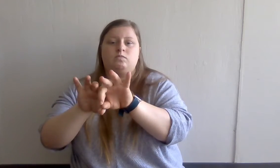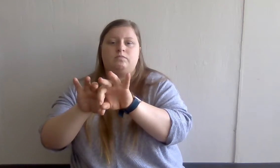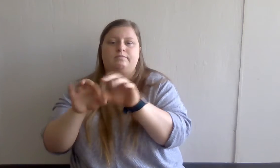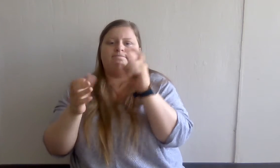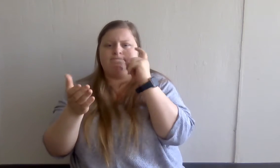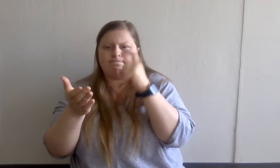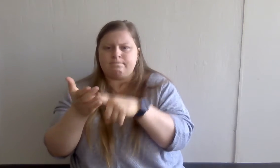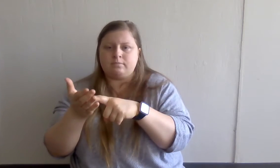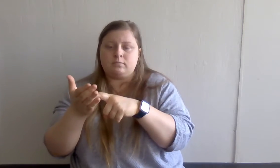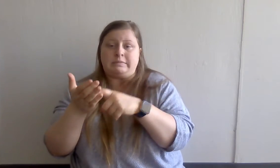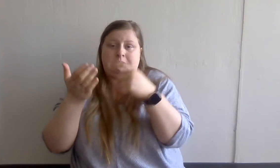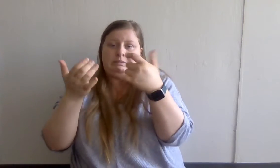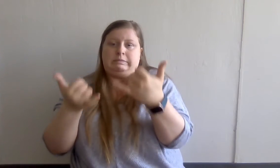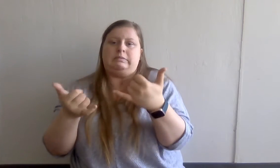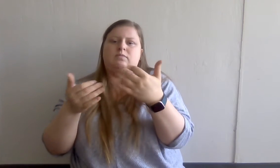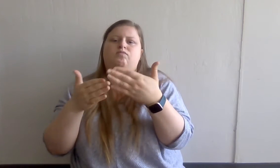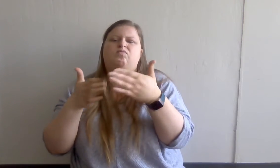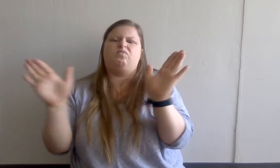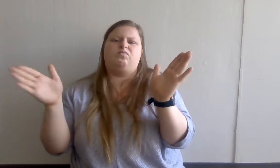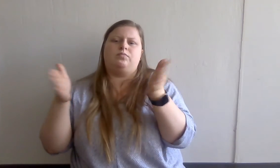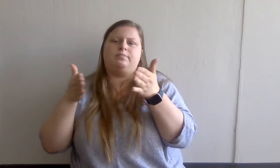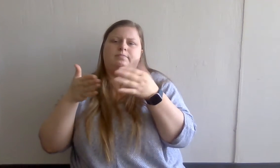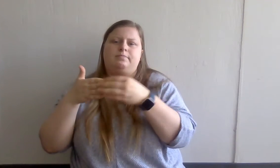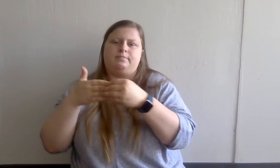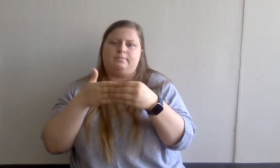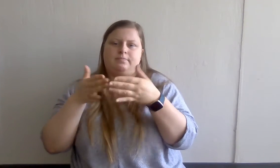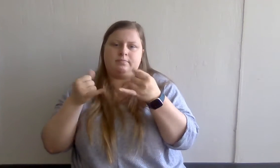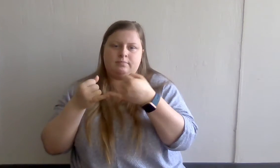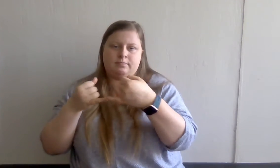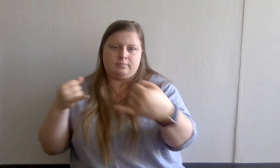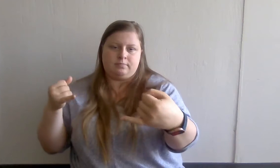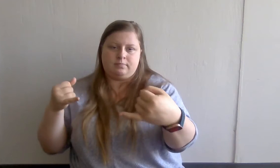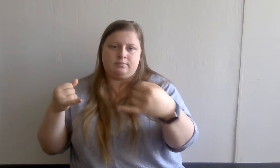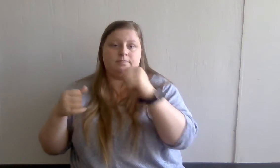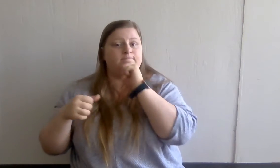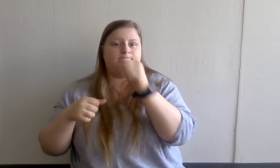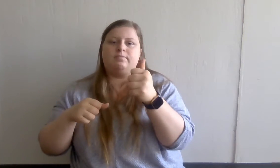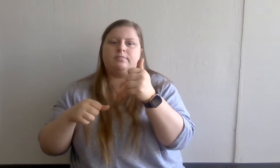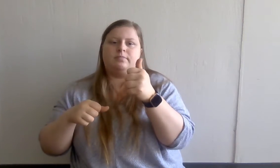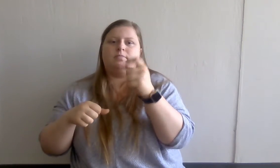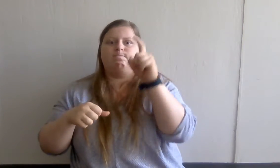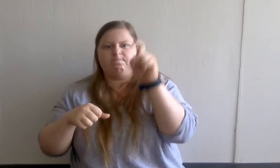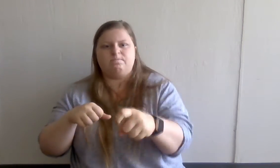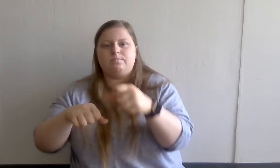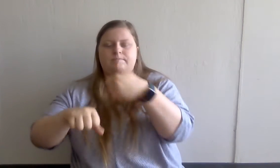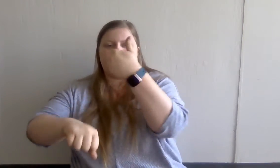Again, it's important to recognize that these are general guidelines.